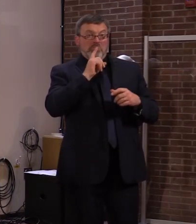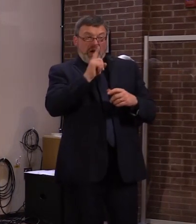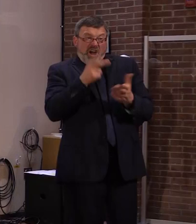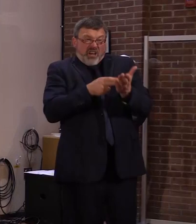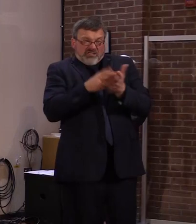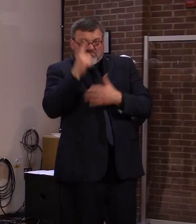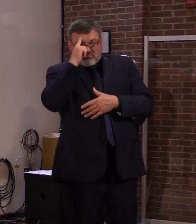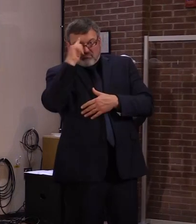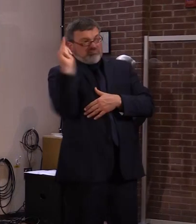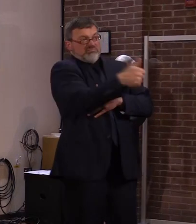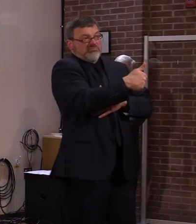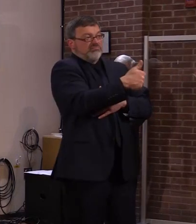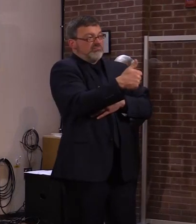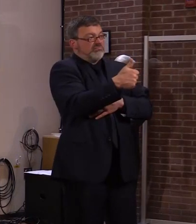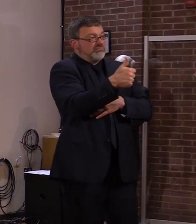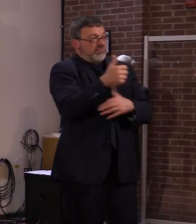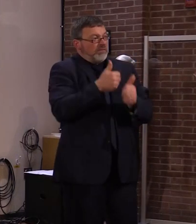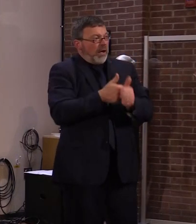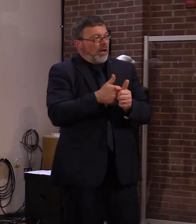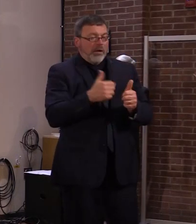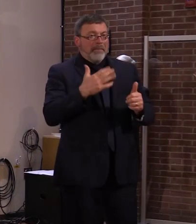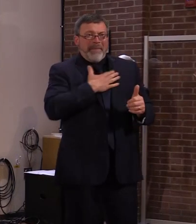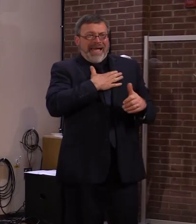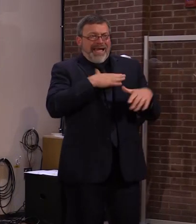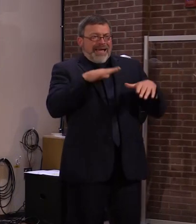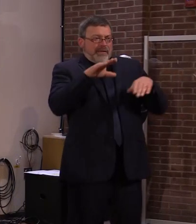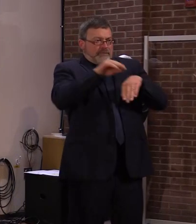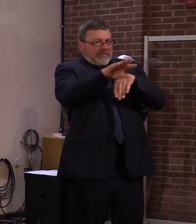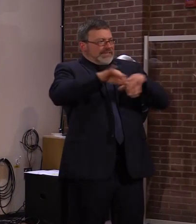guidance. It's your choice.